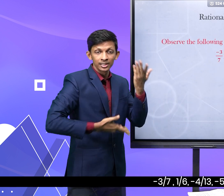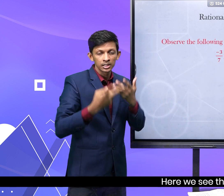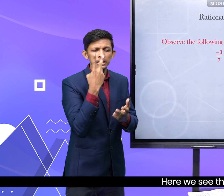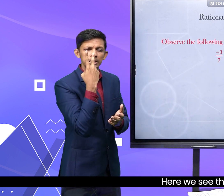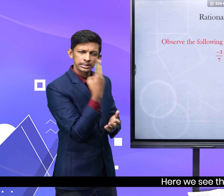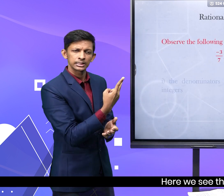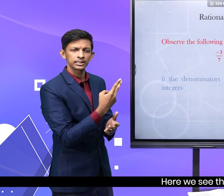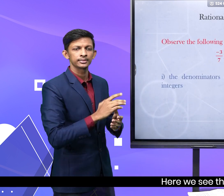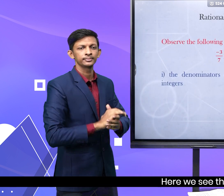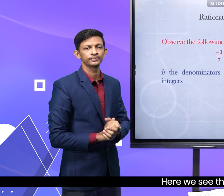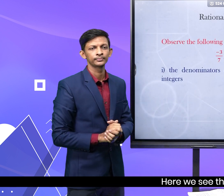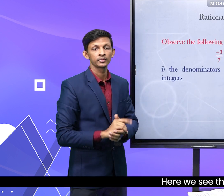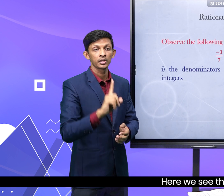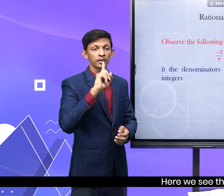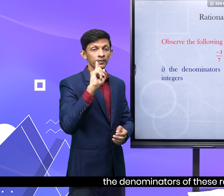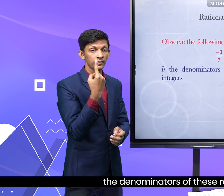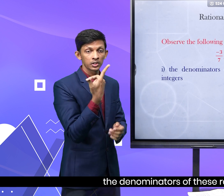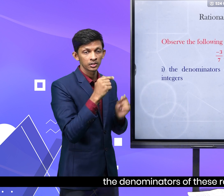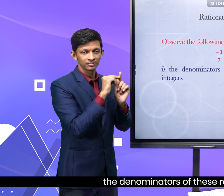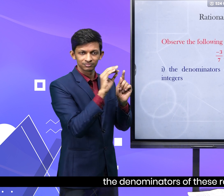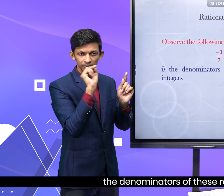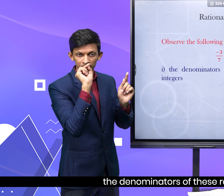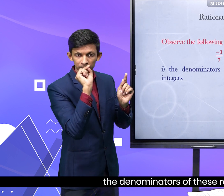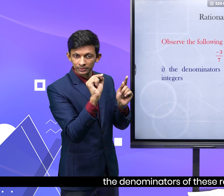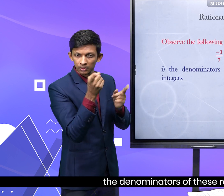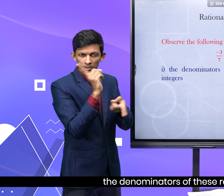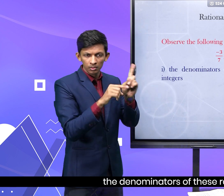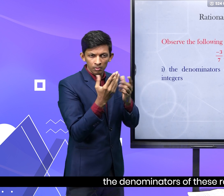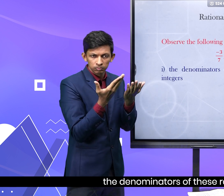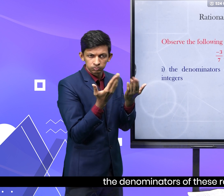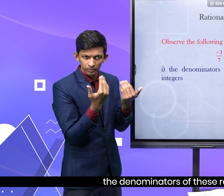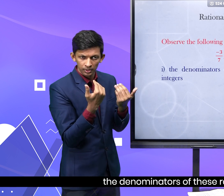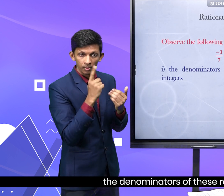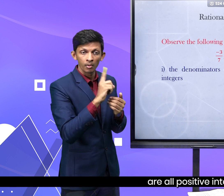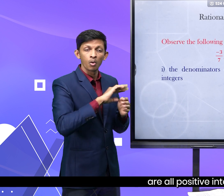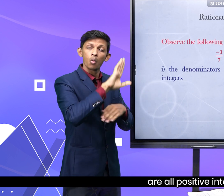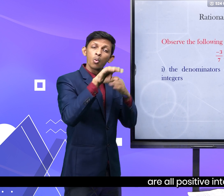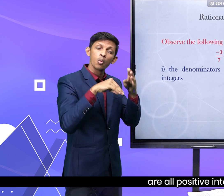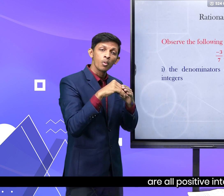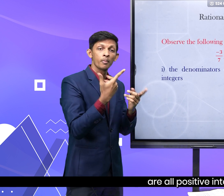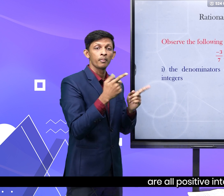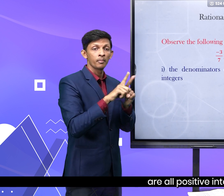Here we see that the denominators of these rational numbers are all positive